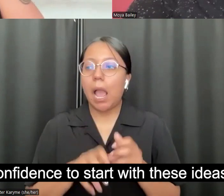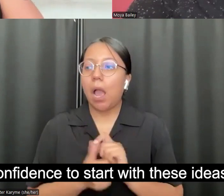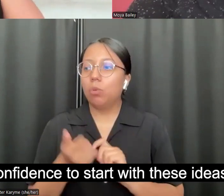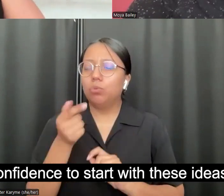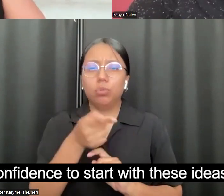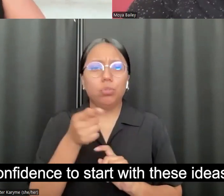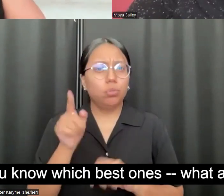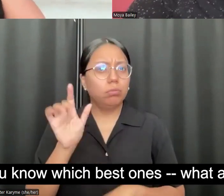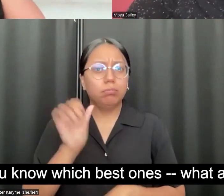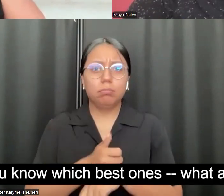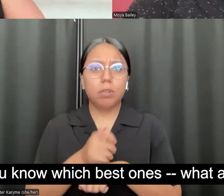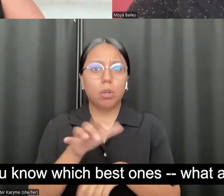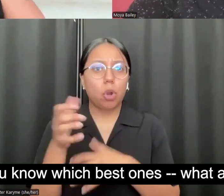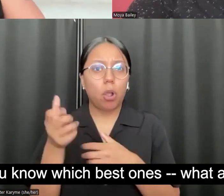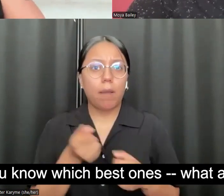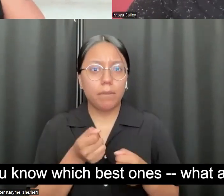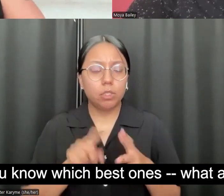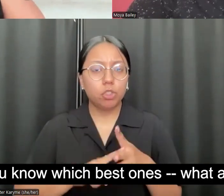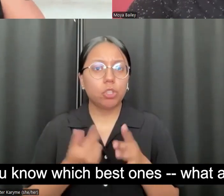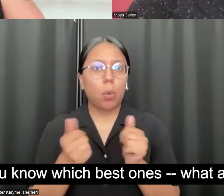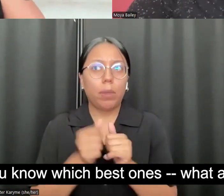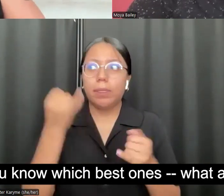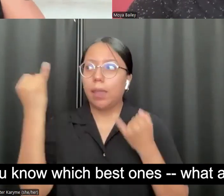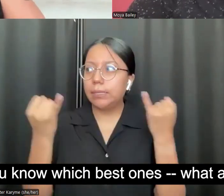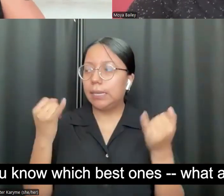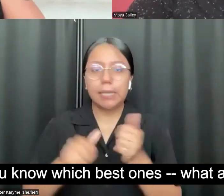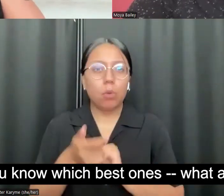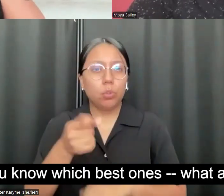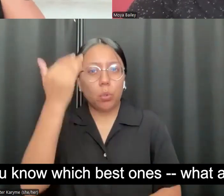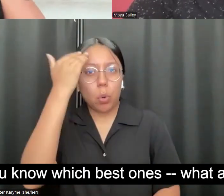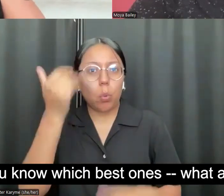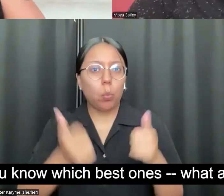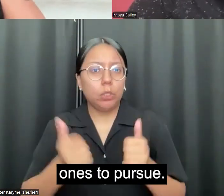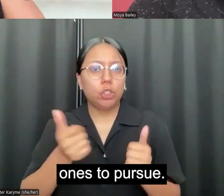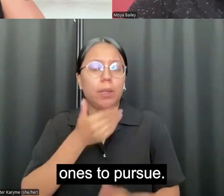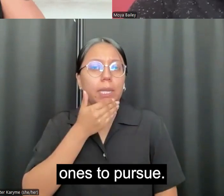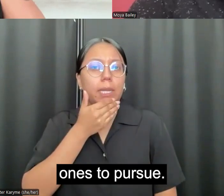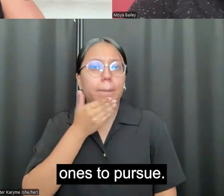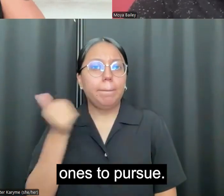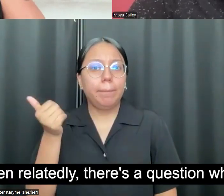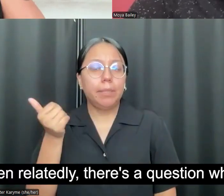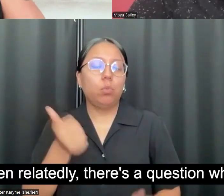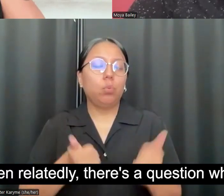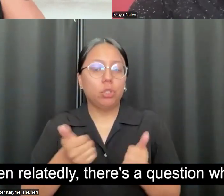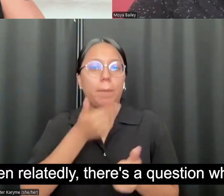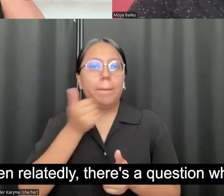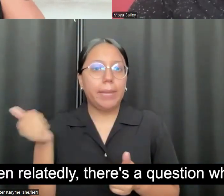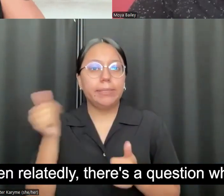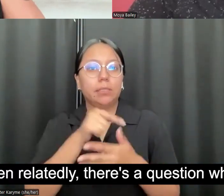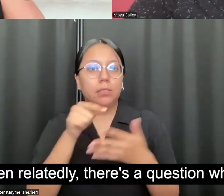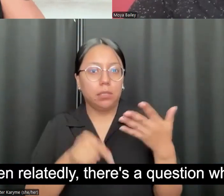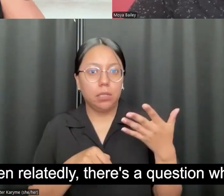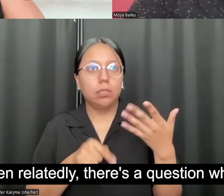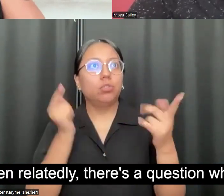to start with these ideas? How do you know which best ones, what are the best ones to pursue? And